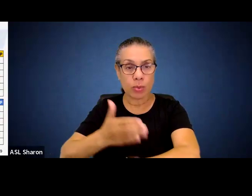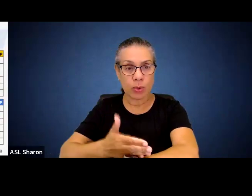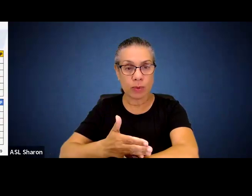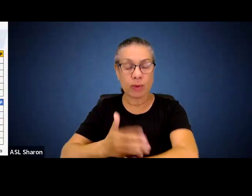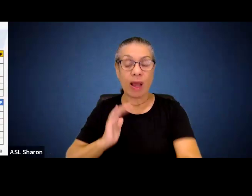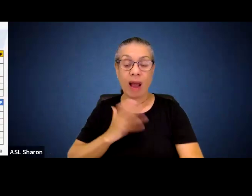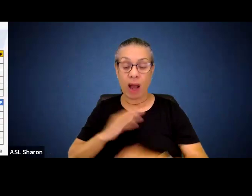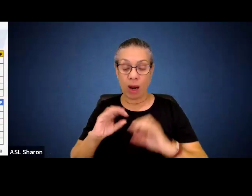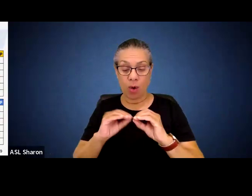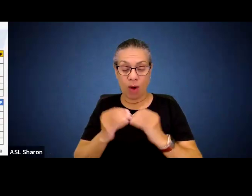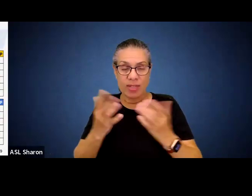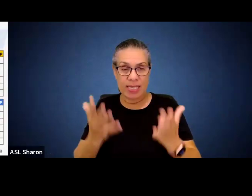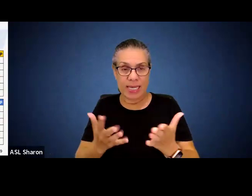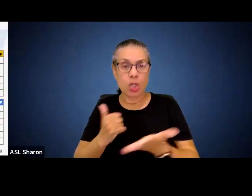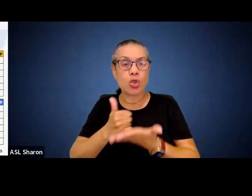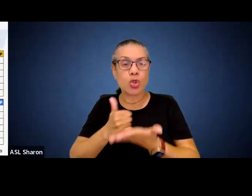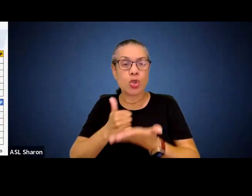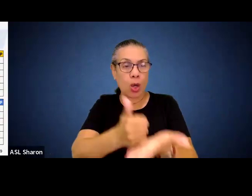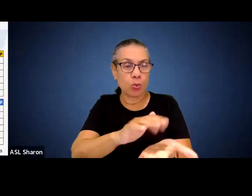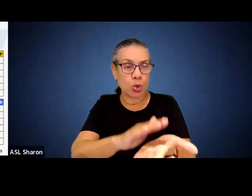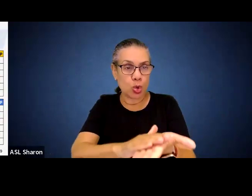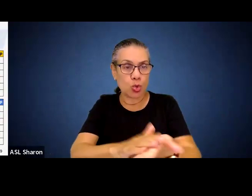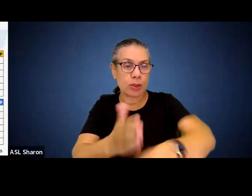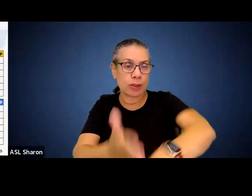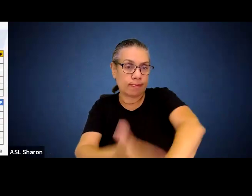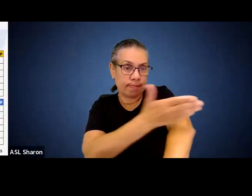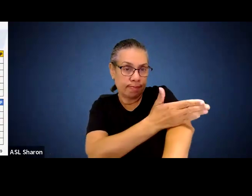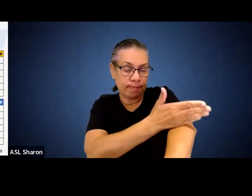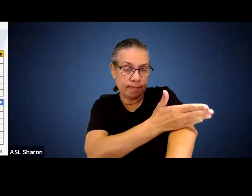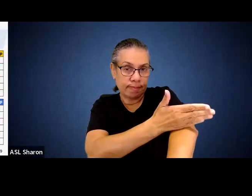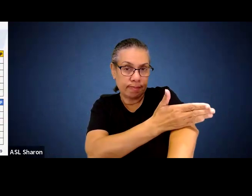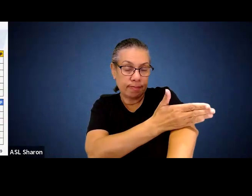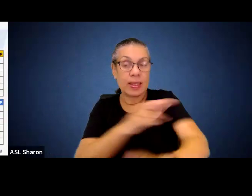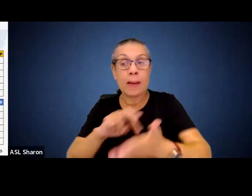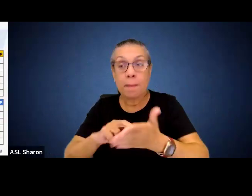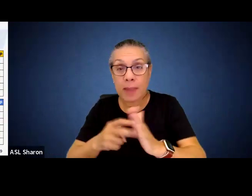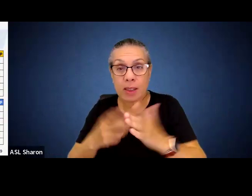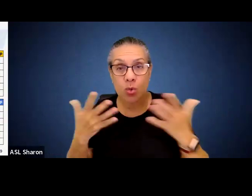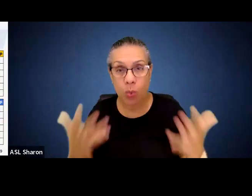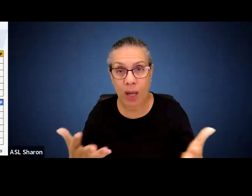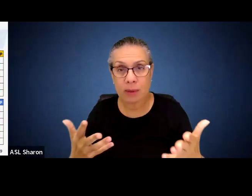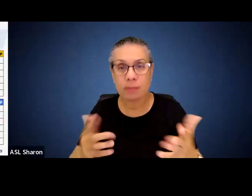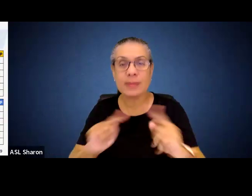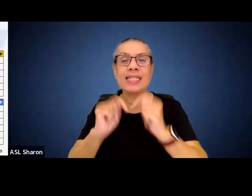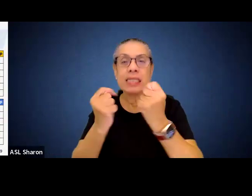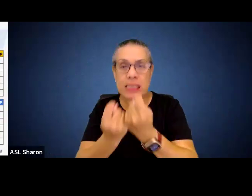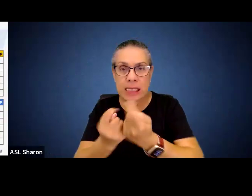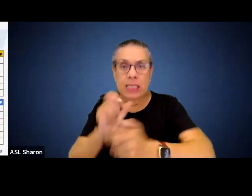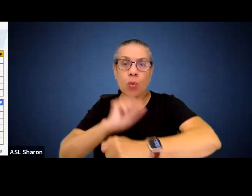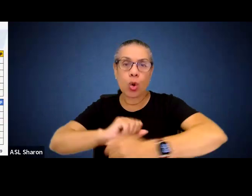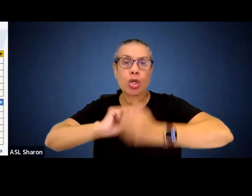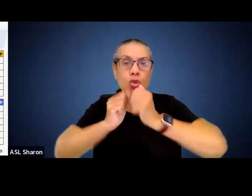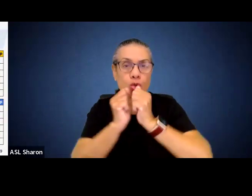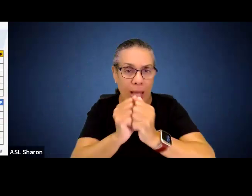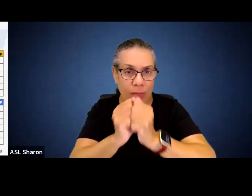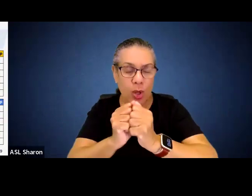office exists to help schools get better, which involves working together to identify challenges